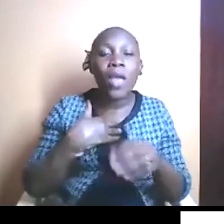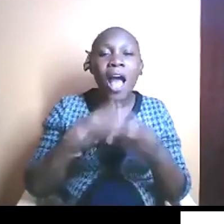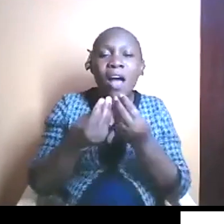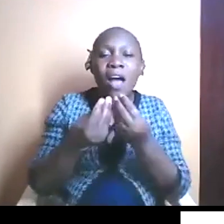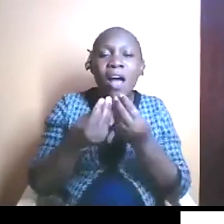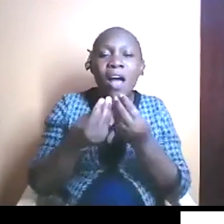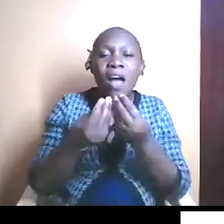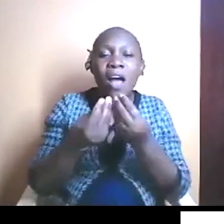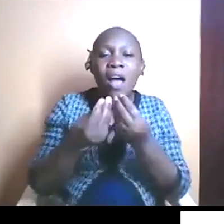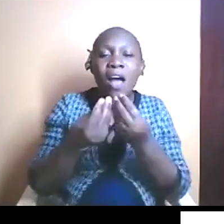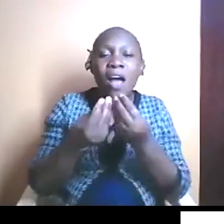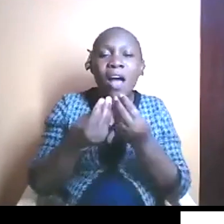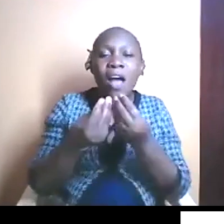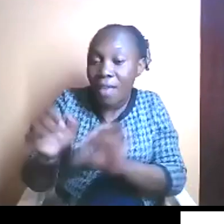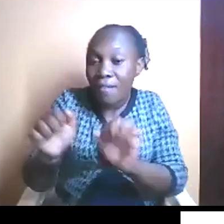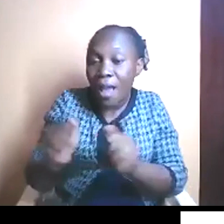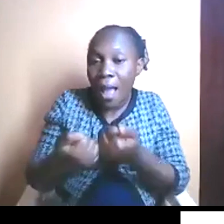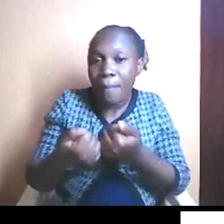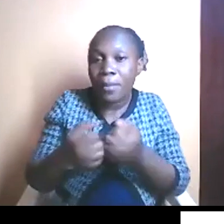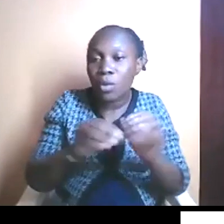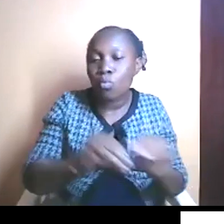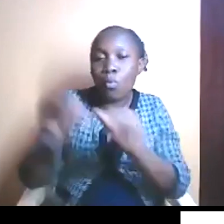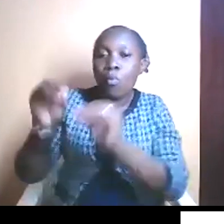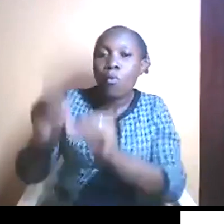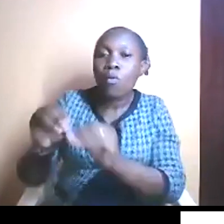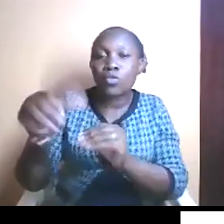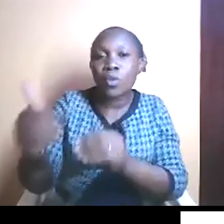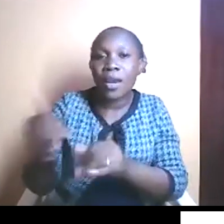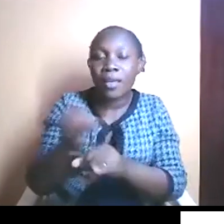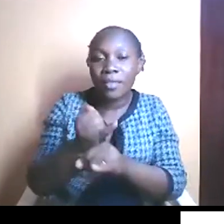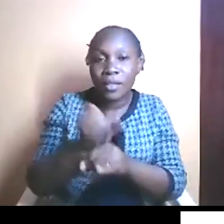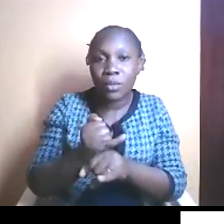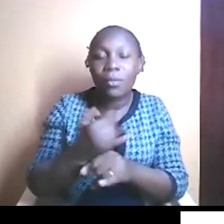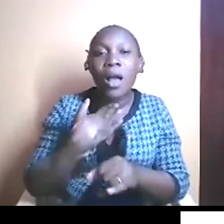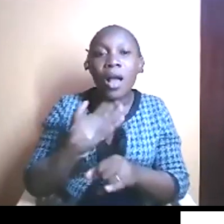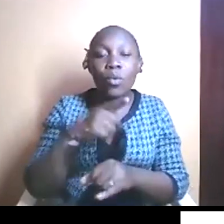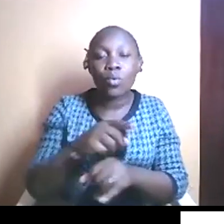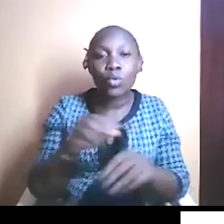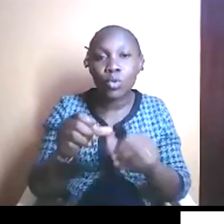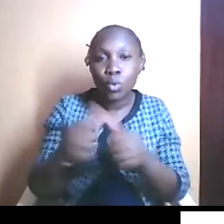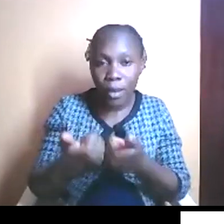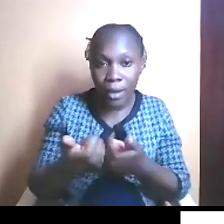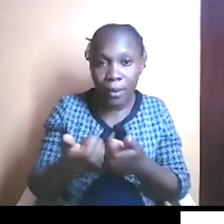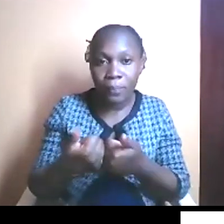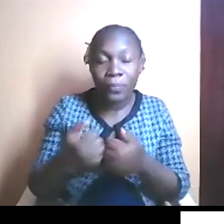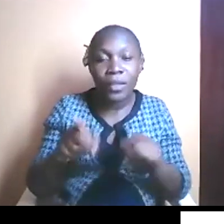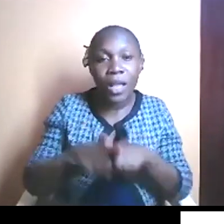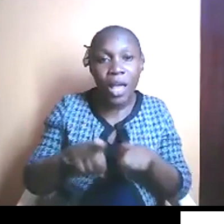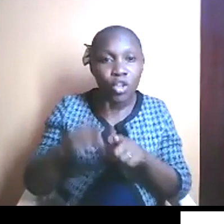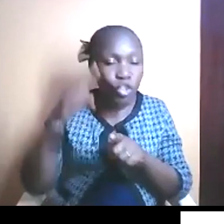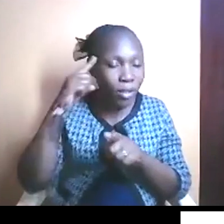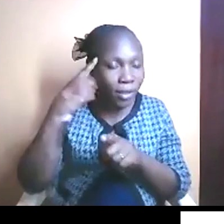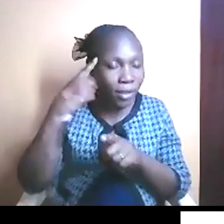transition should you. I wish you well, and I think that it